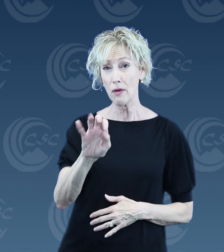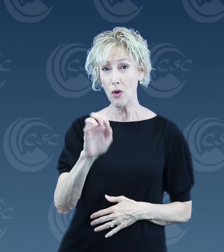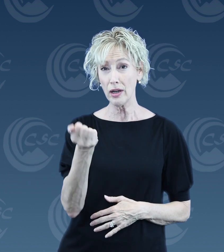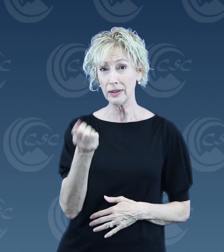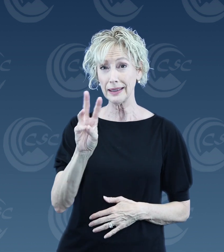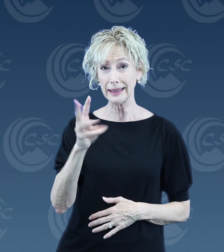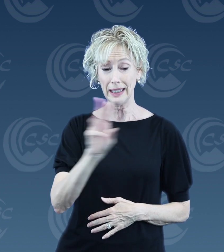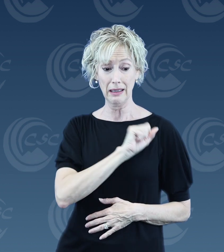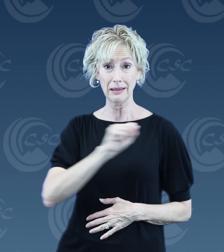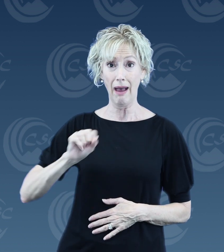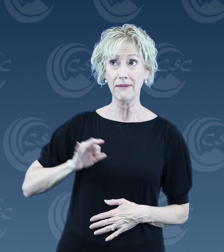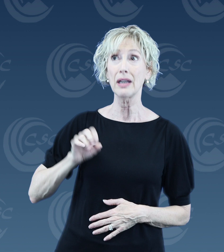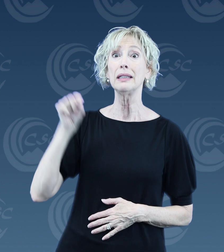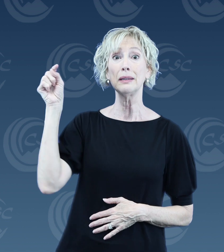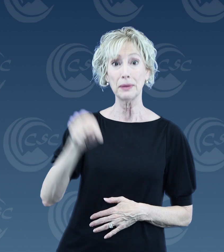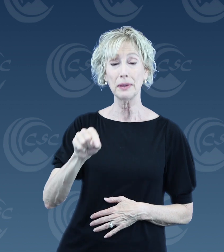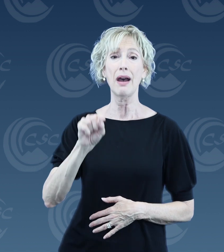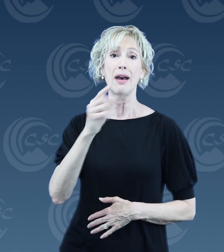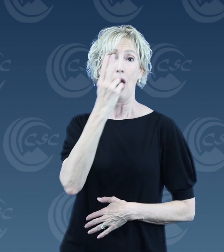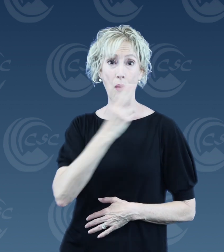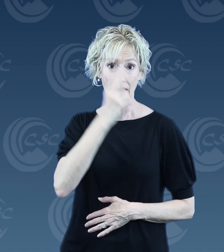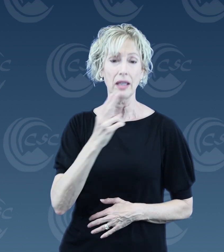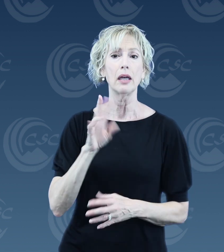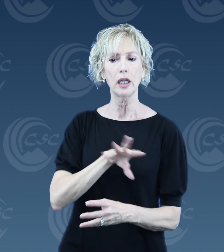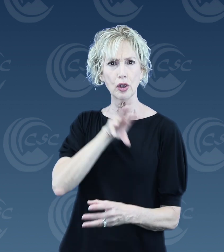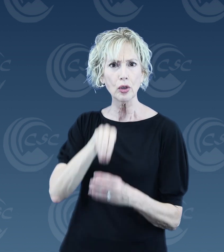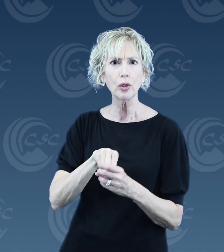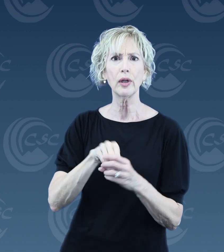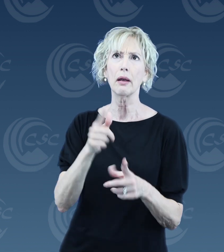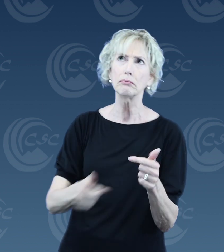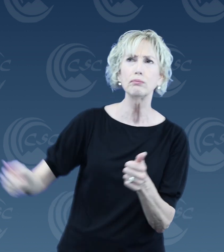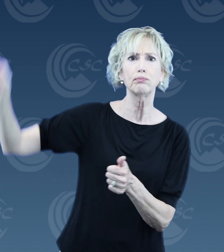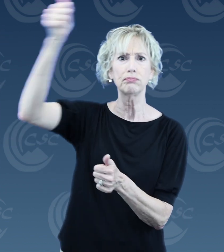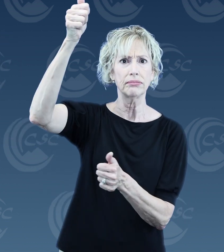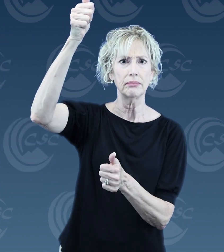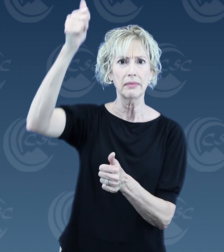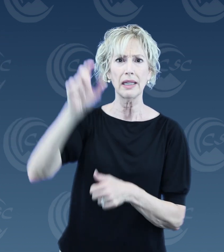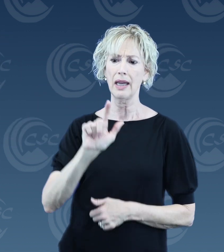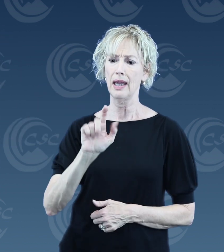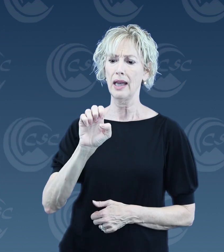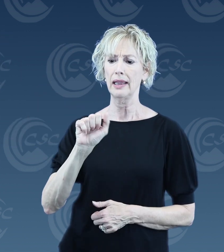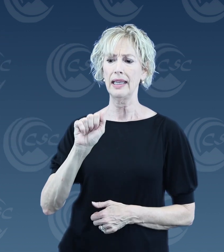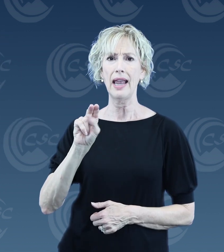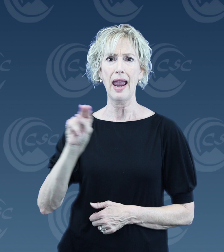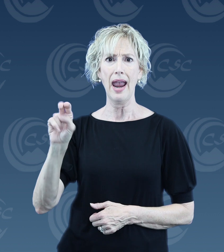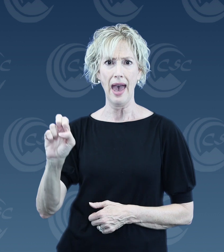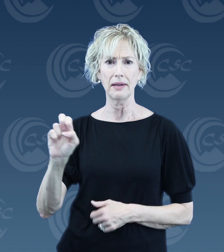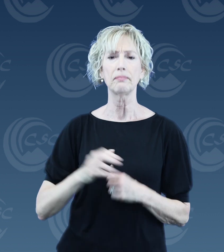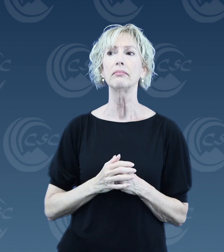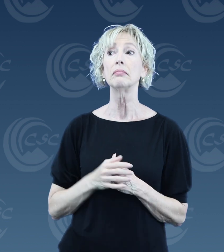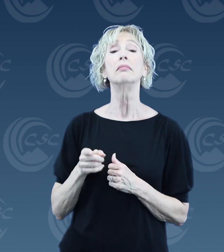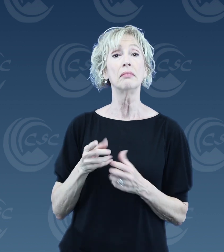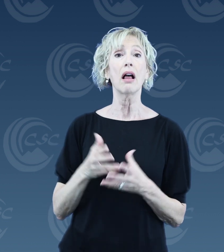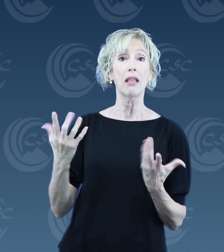416 personnel from FEMA in the state of Hawaii, including the administrator, the top dog, Deanne. She's been wonderful. We've had a